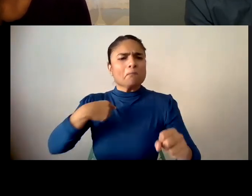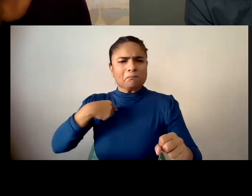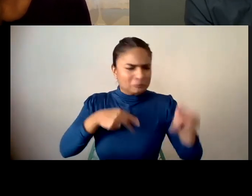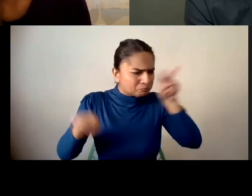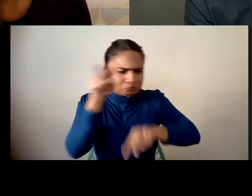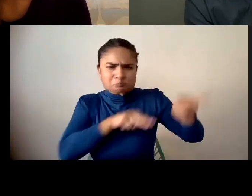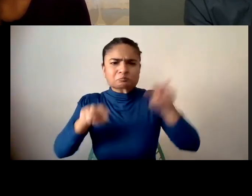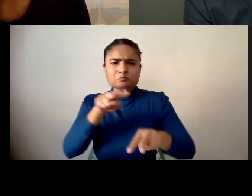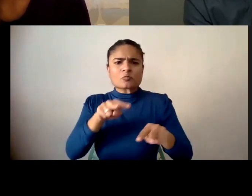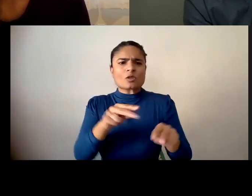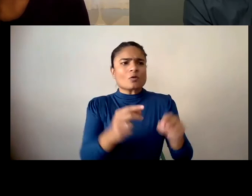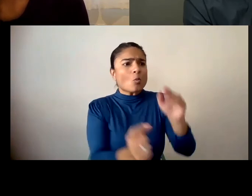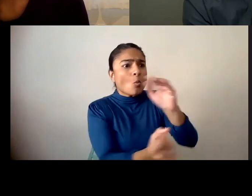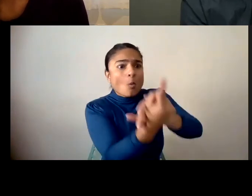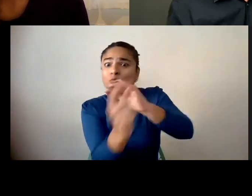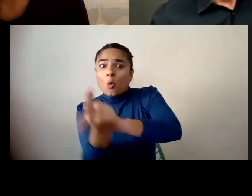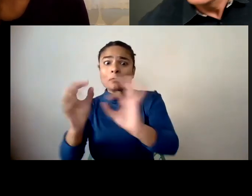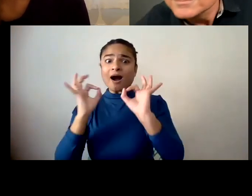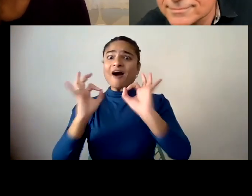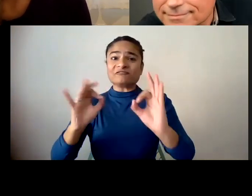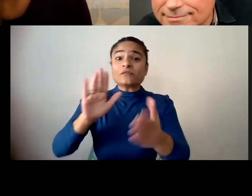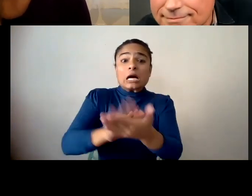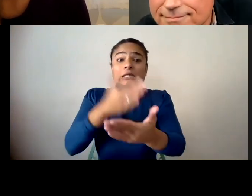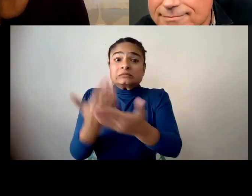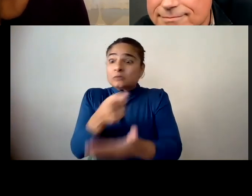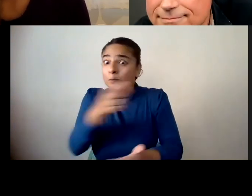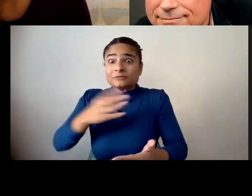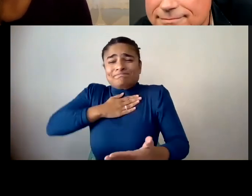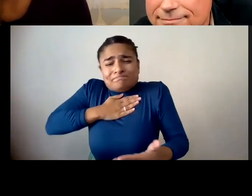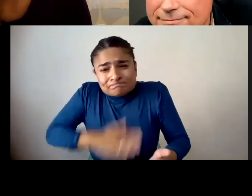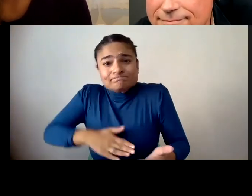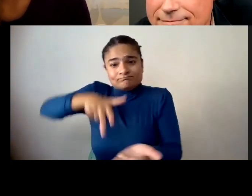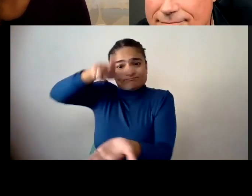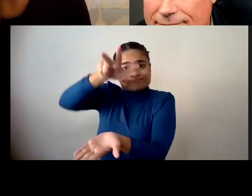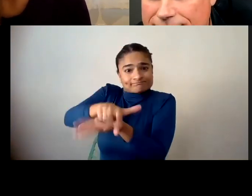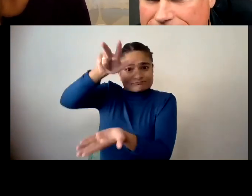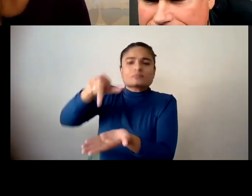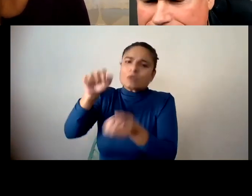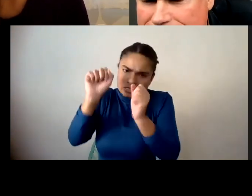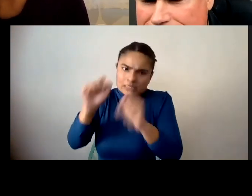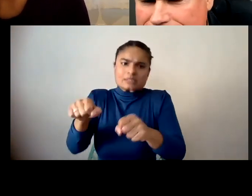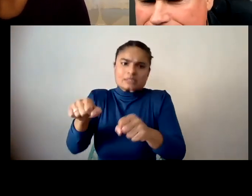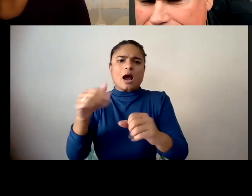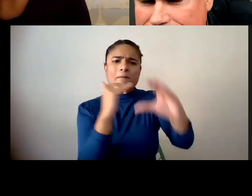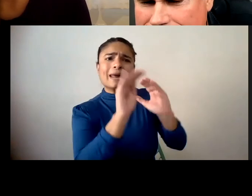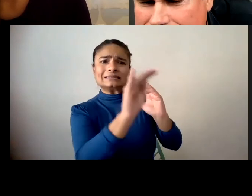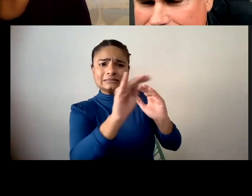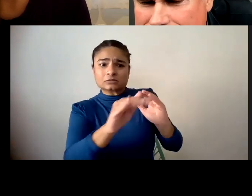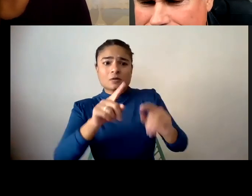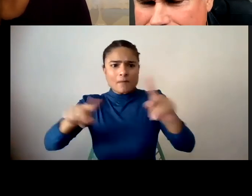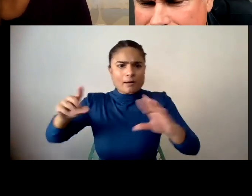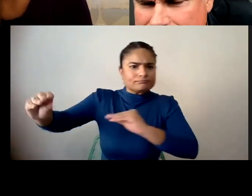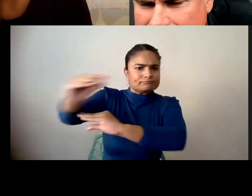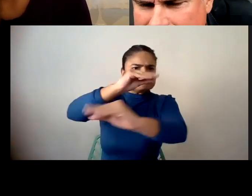opportunities to help interpreters to become pre-accredited, because as Arūnas was saying before, we really want to